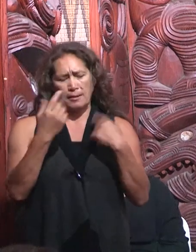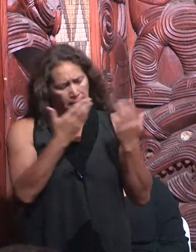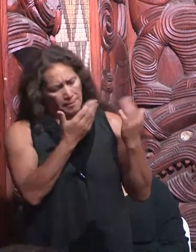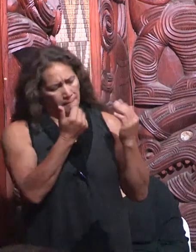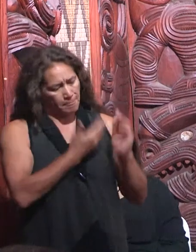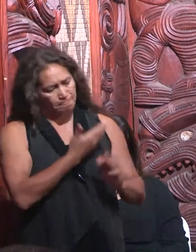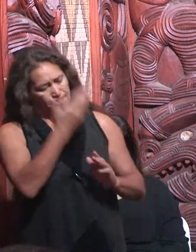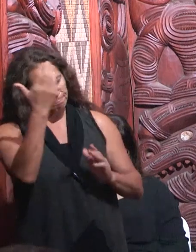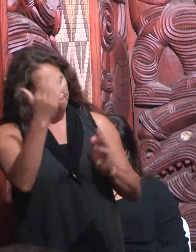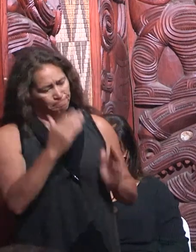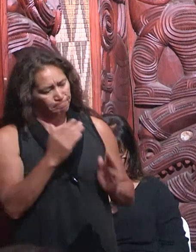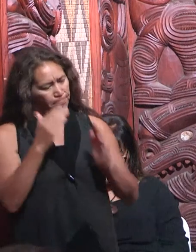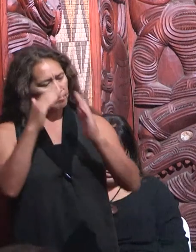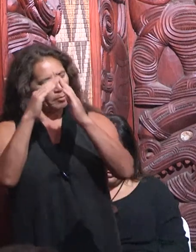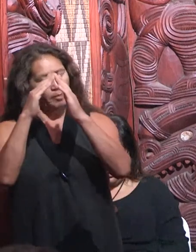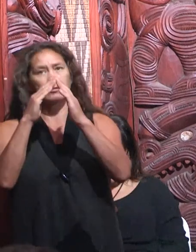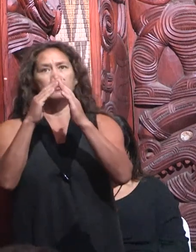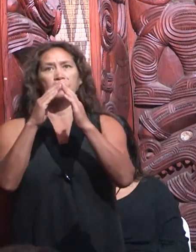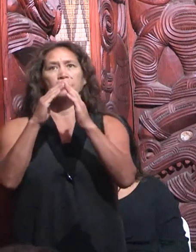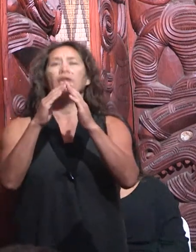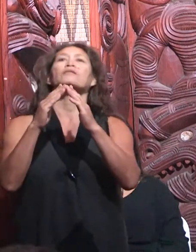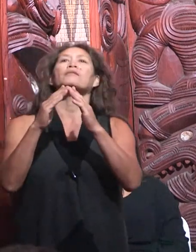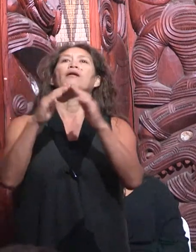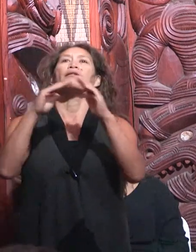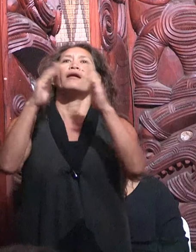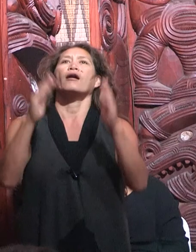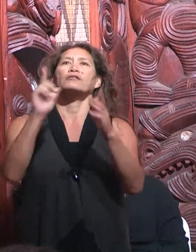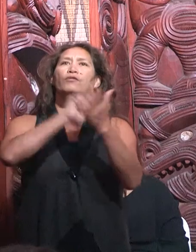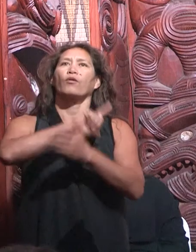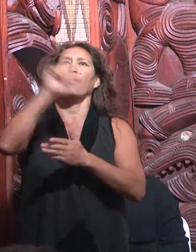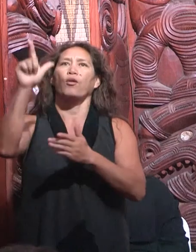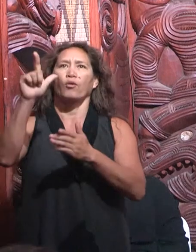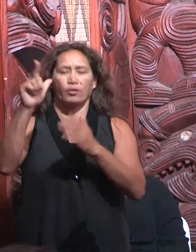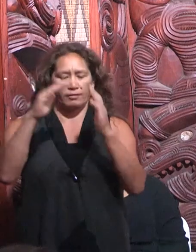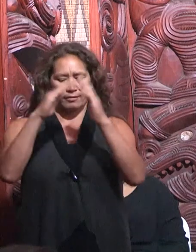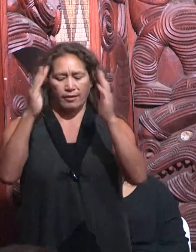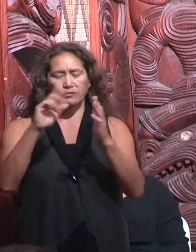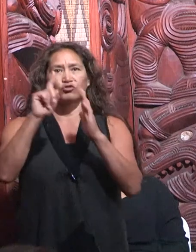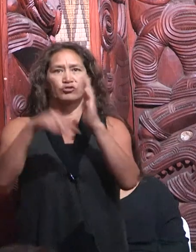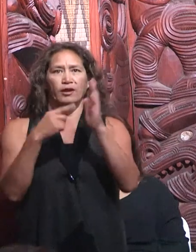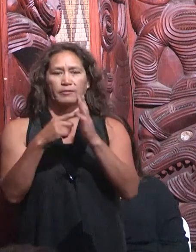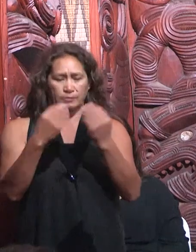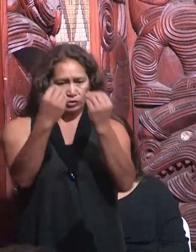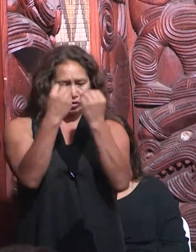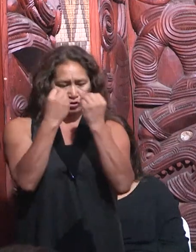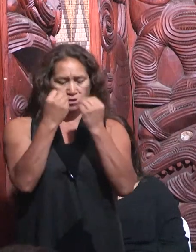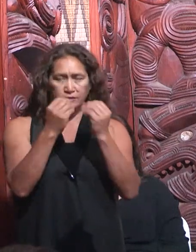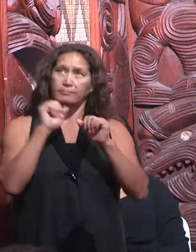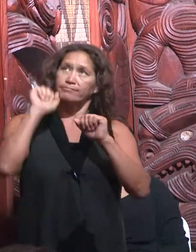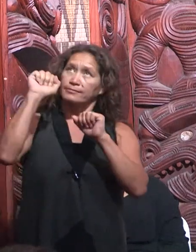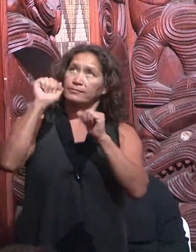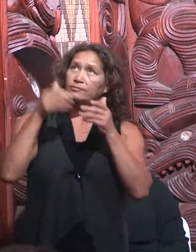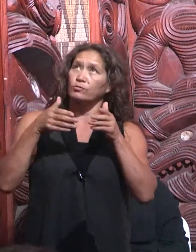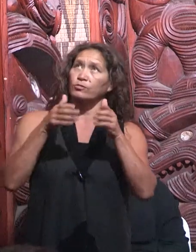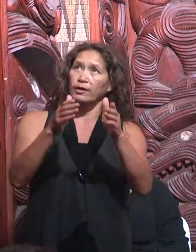the Lord, to the house of the God of Jacob, that he may teach us his ways and that we may walk in his paths.